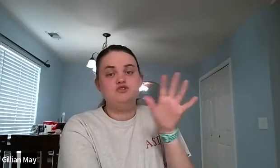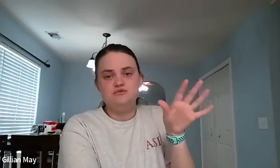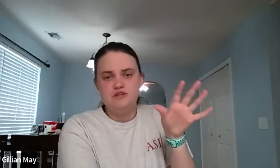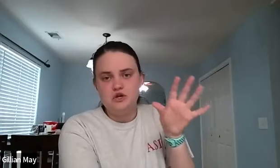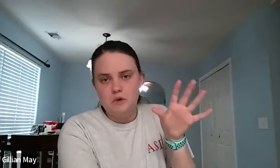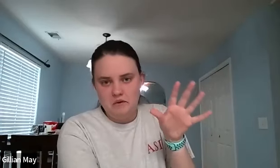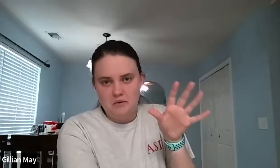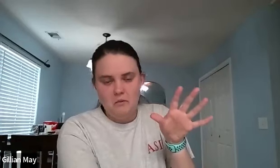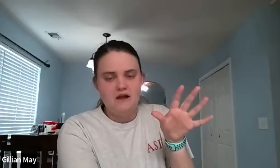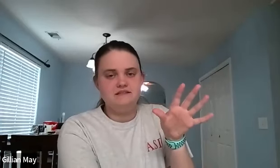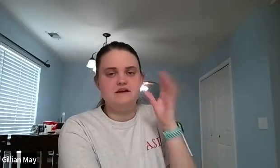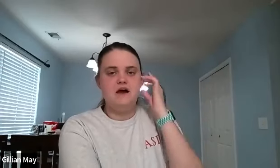are the who, what, when, where, whys.